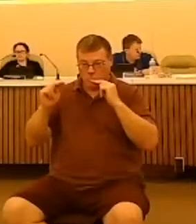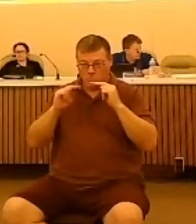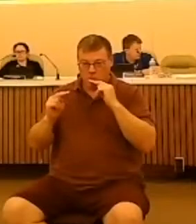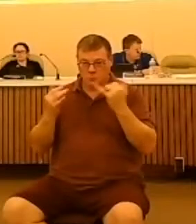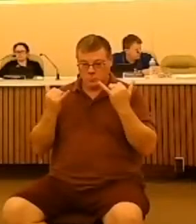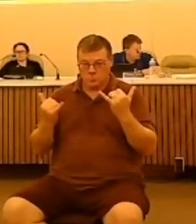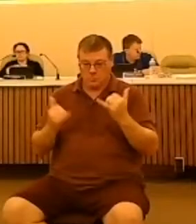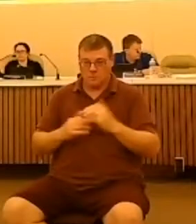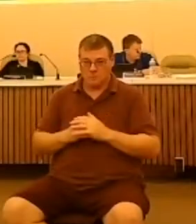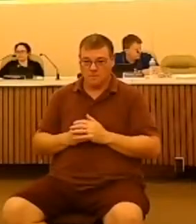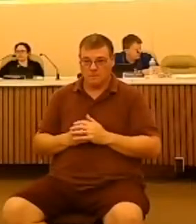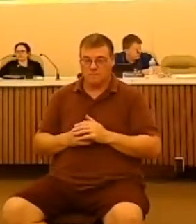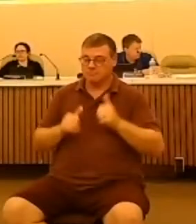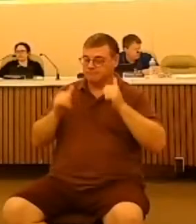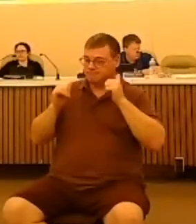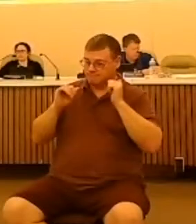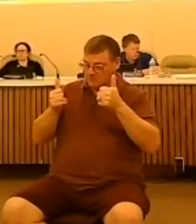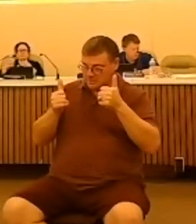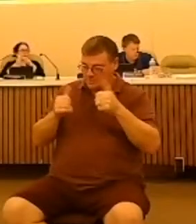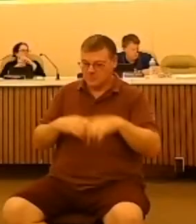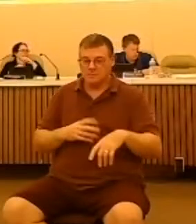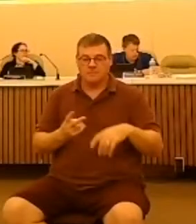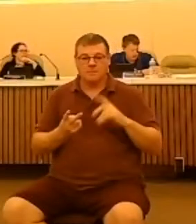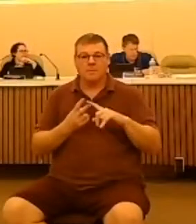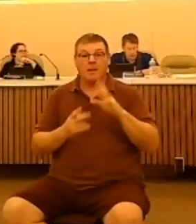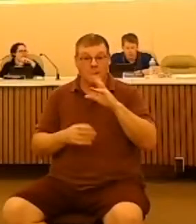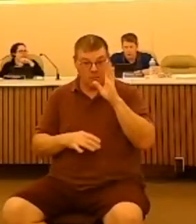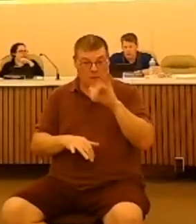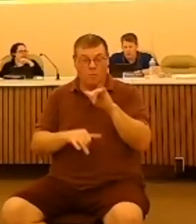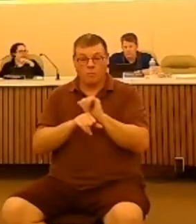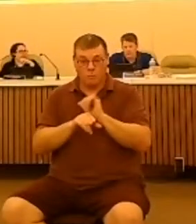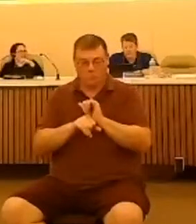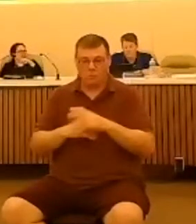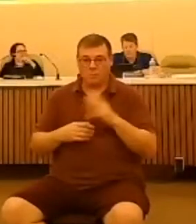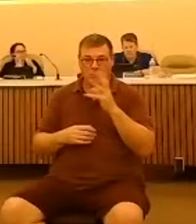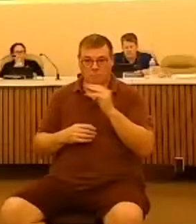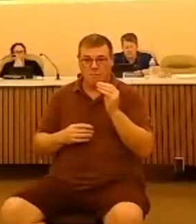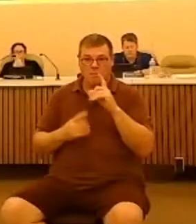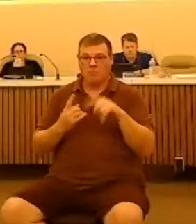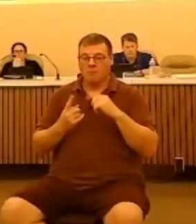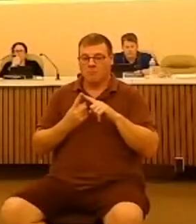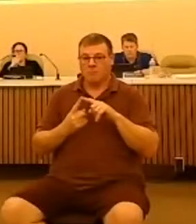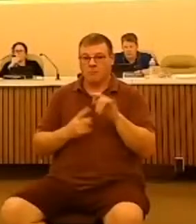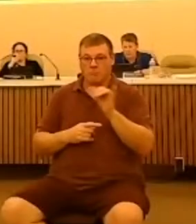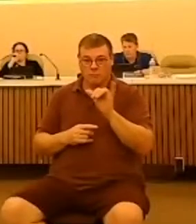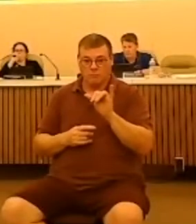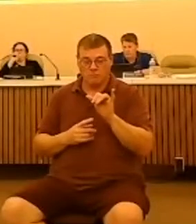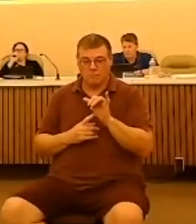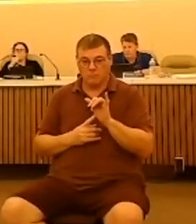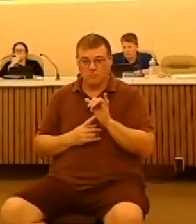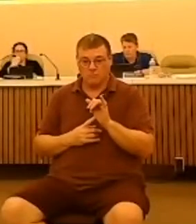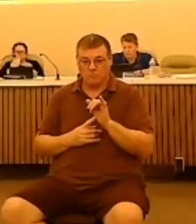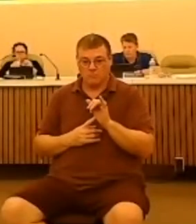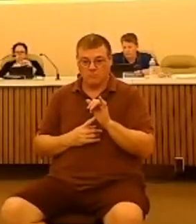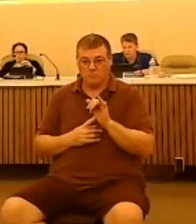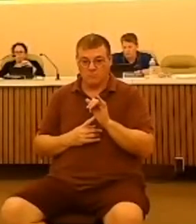today, so Fantastic. that will work. And then we also,